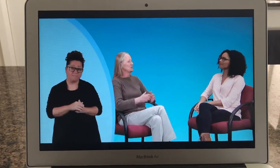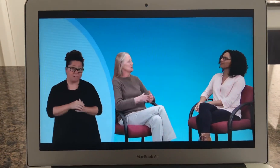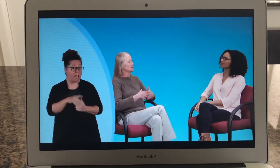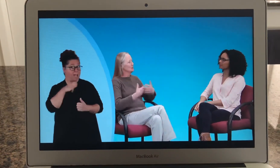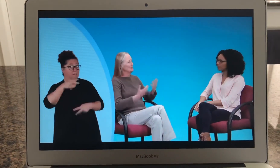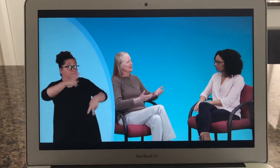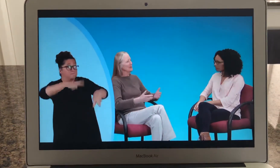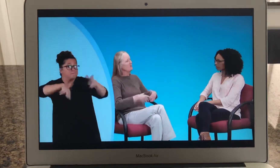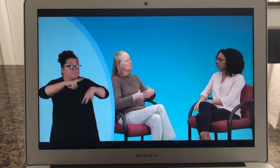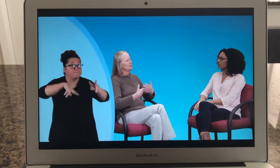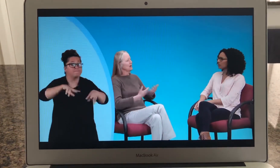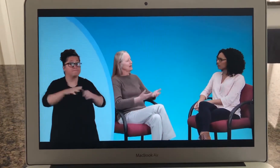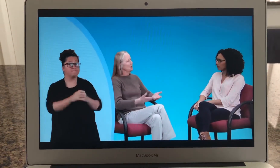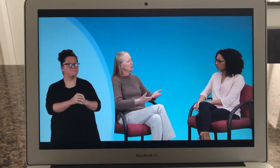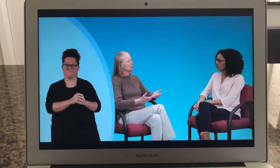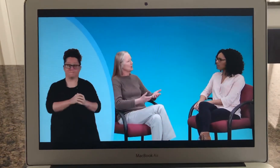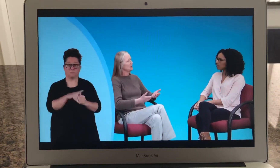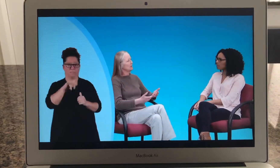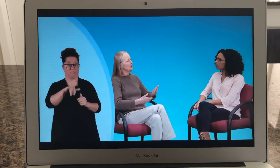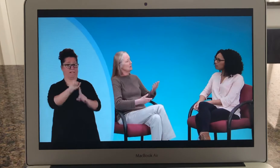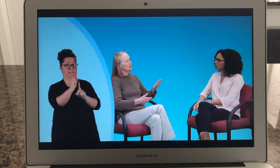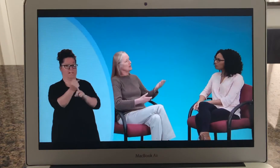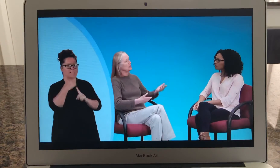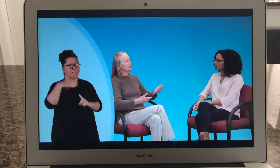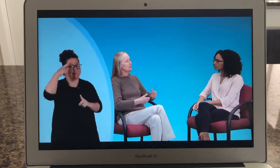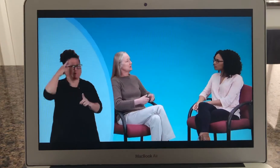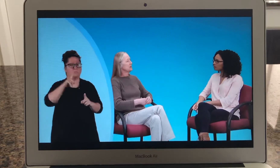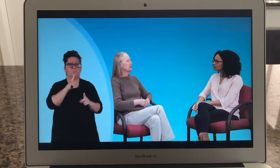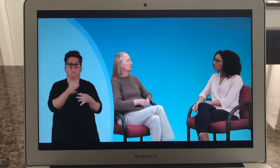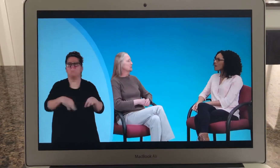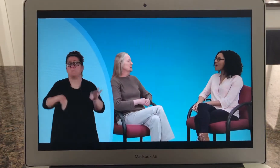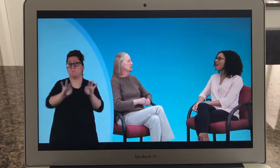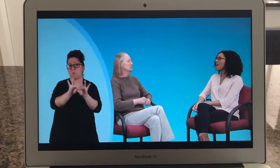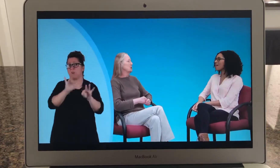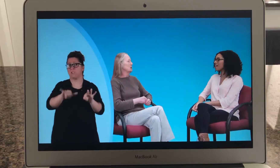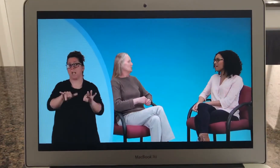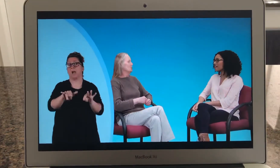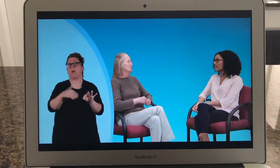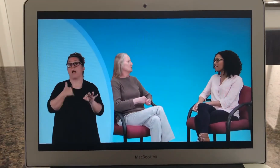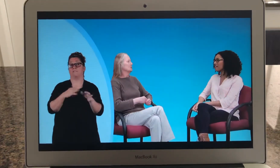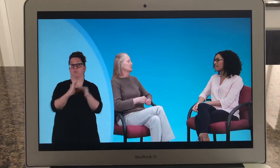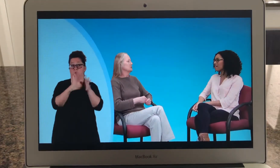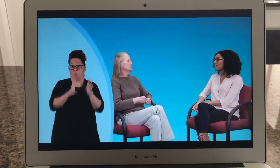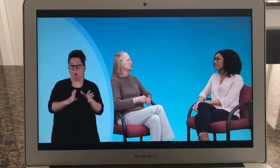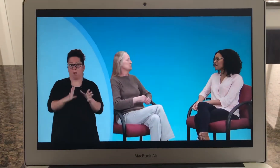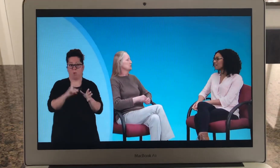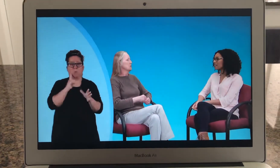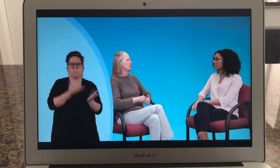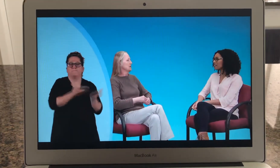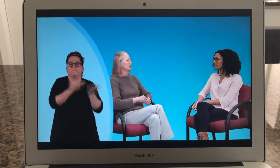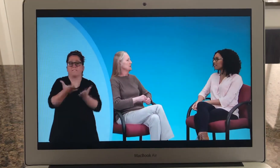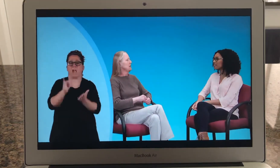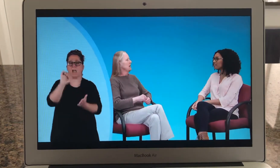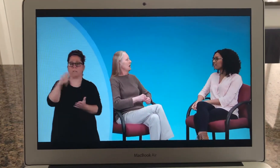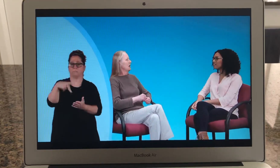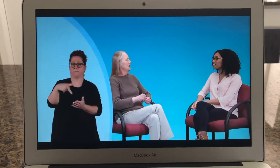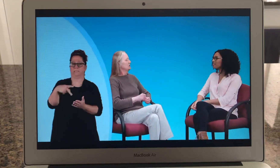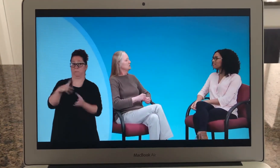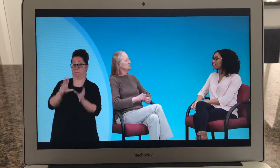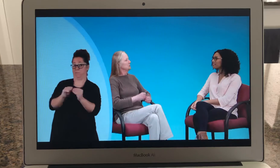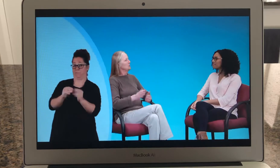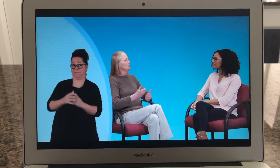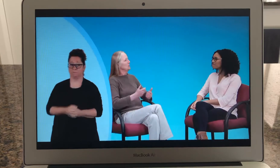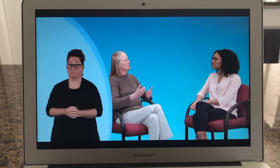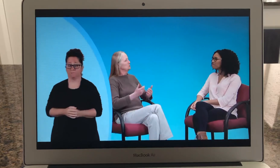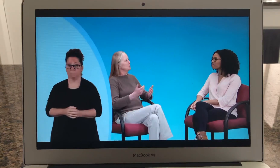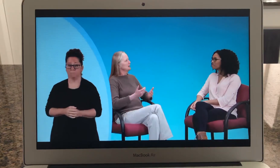interpreting. You need to analyze, but that situation, is important to have an interpreter to